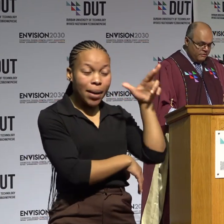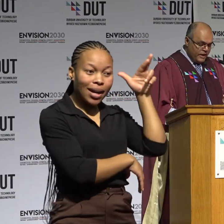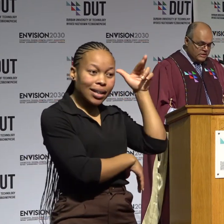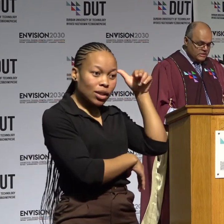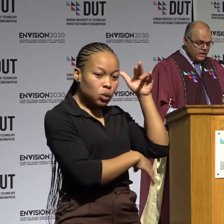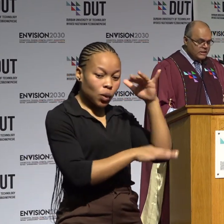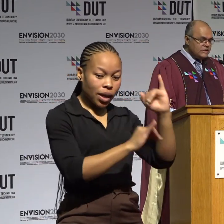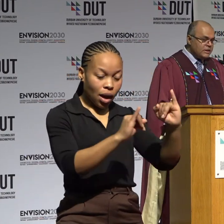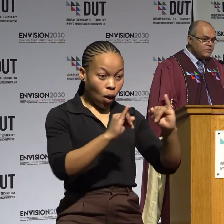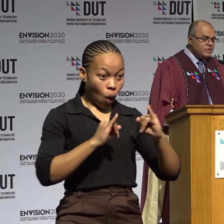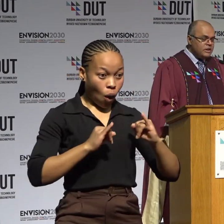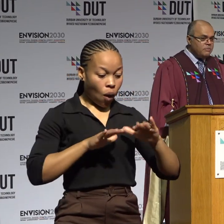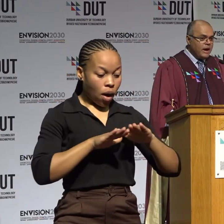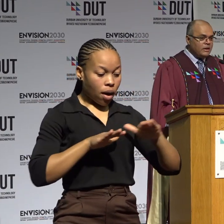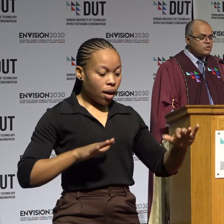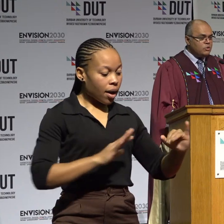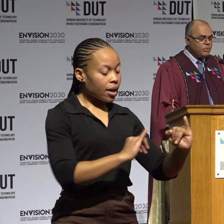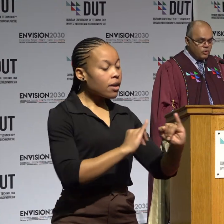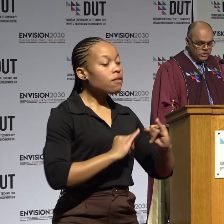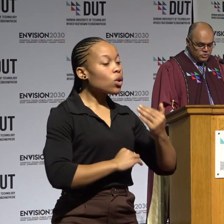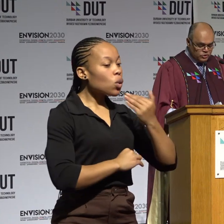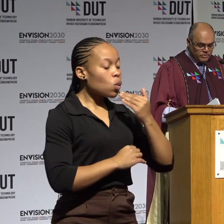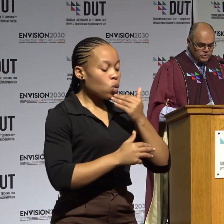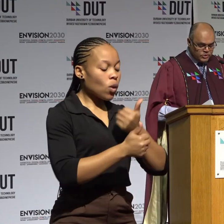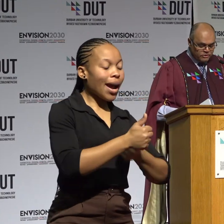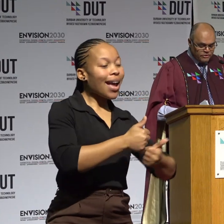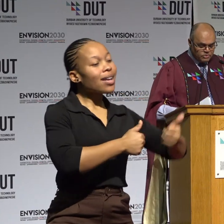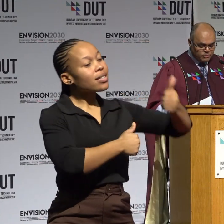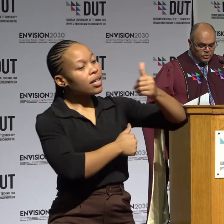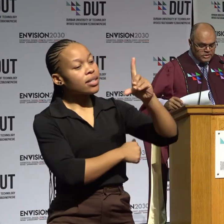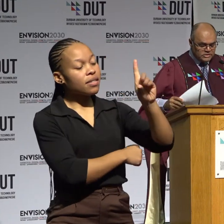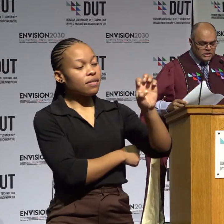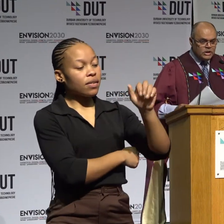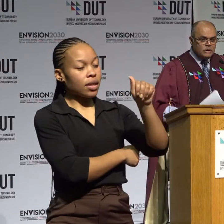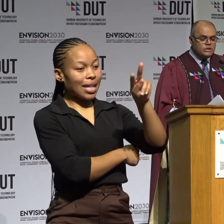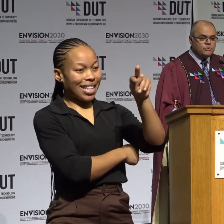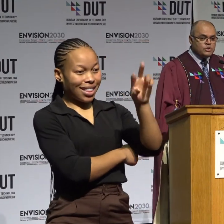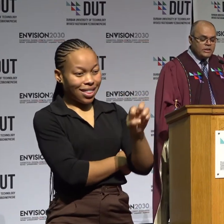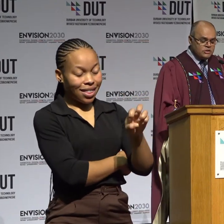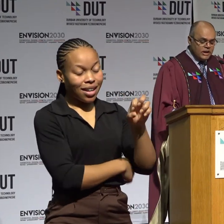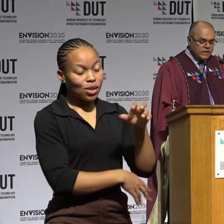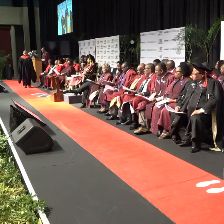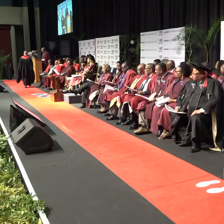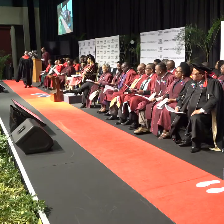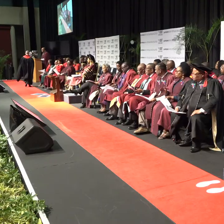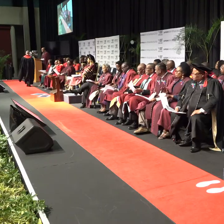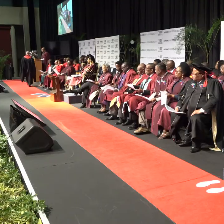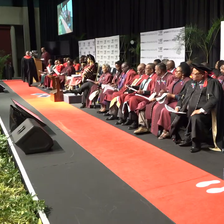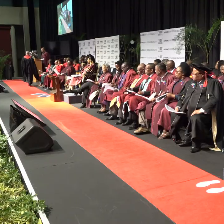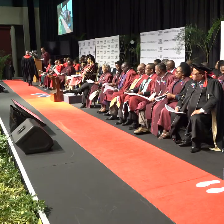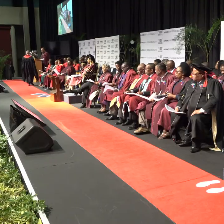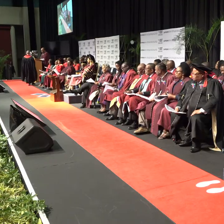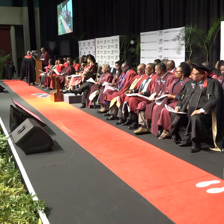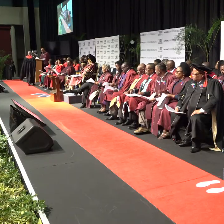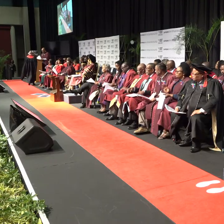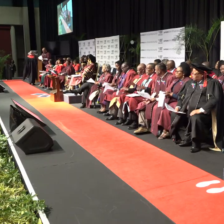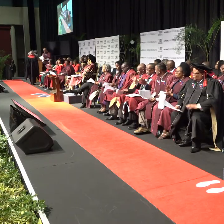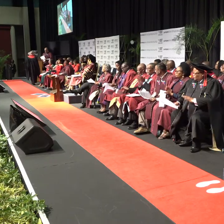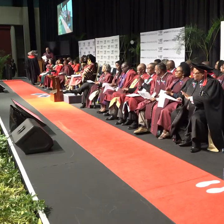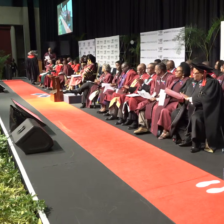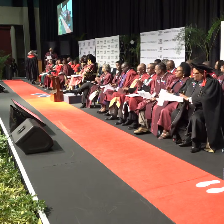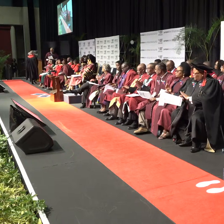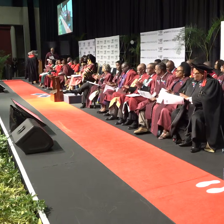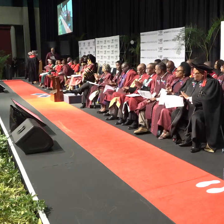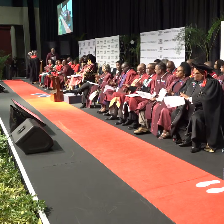me invite the Executive Dean back to the podium to commence with the conferment process. Please put your hands together for Professor Runette Kruger.